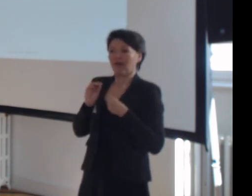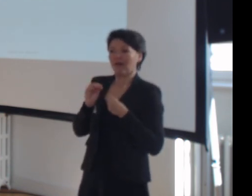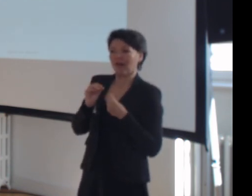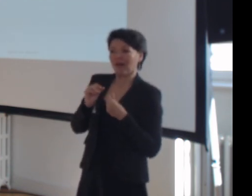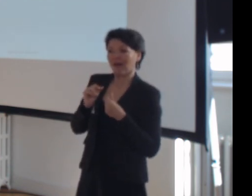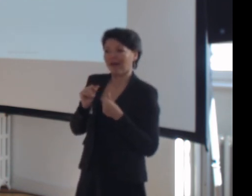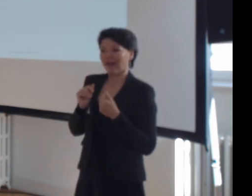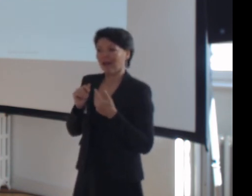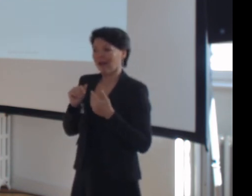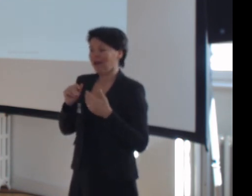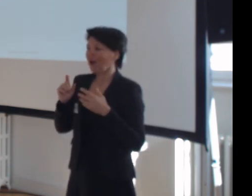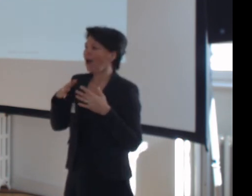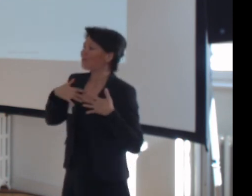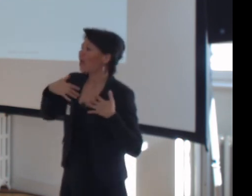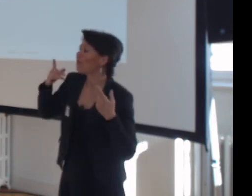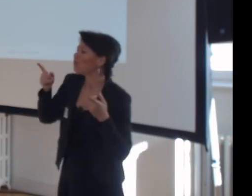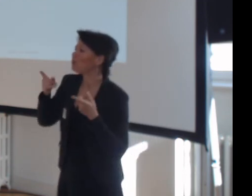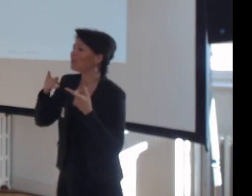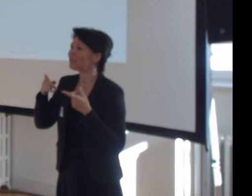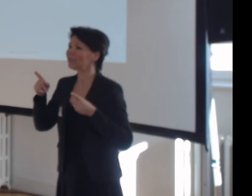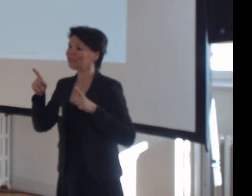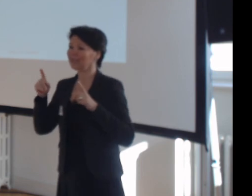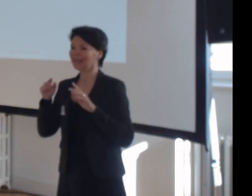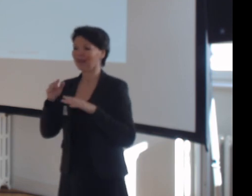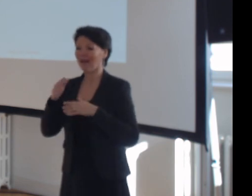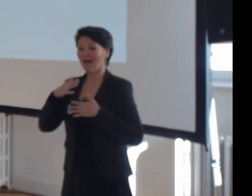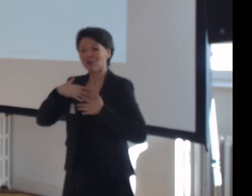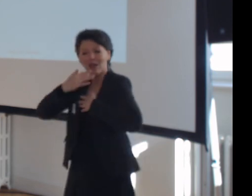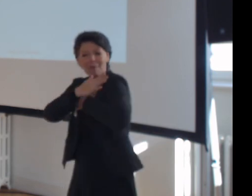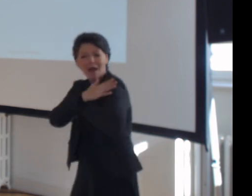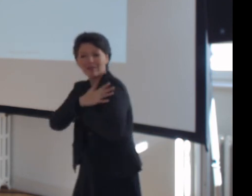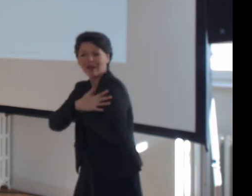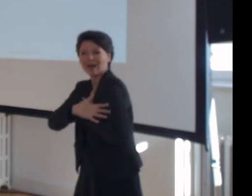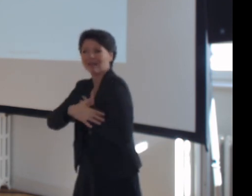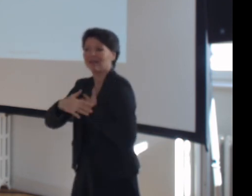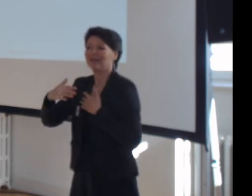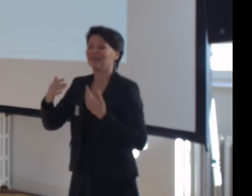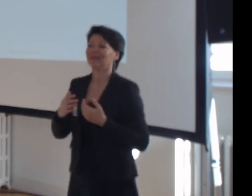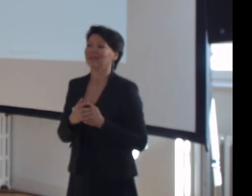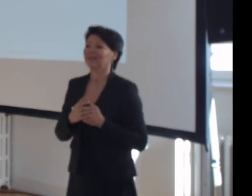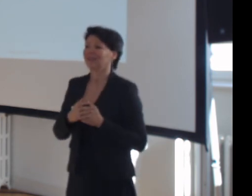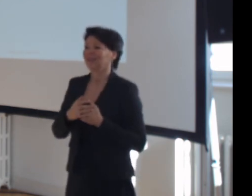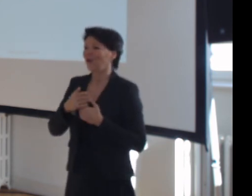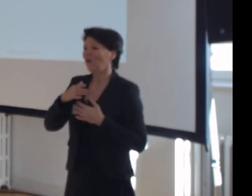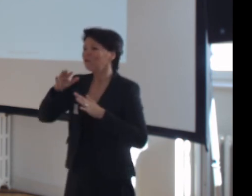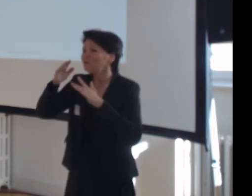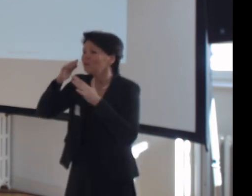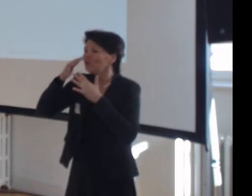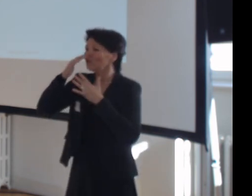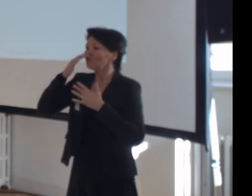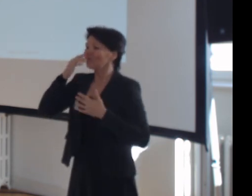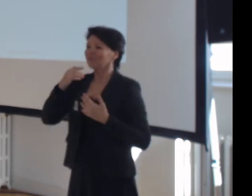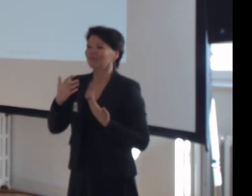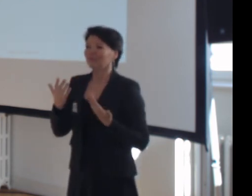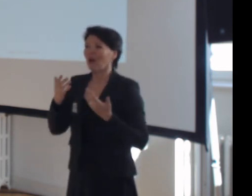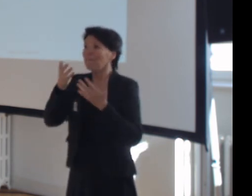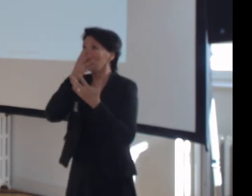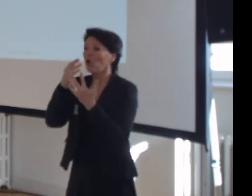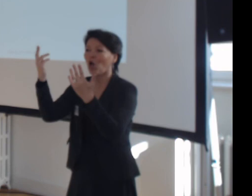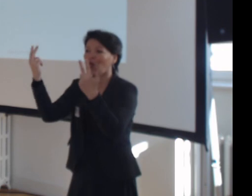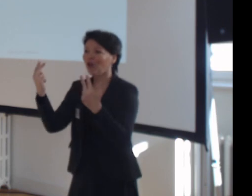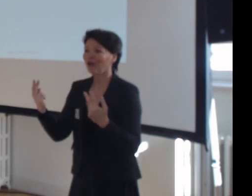to pleasant music, a pleasant touch, evocative and nice smells, vibrant